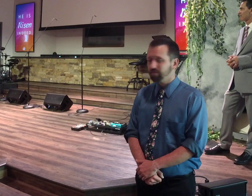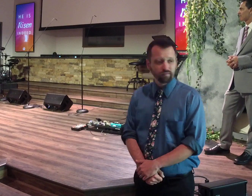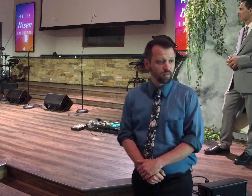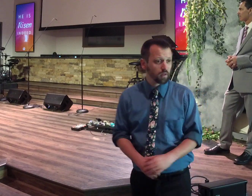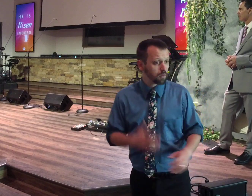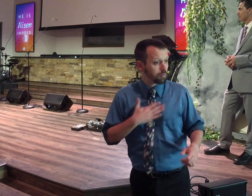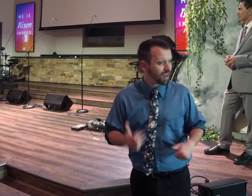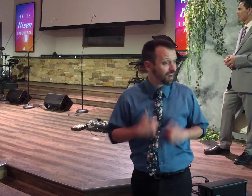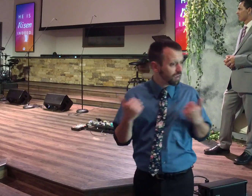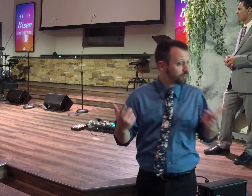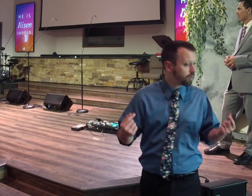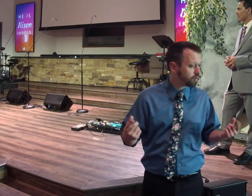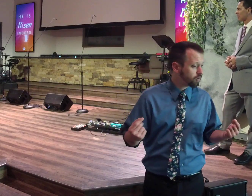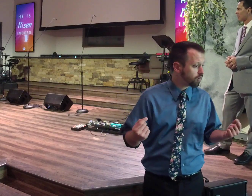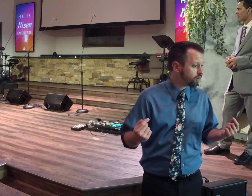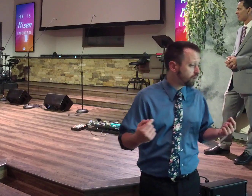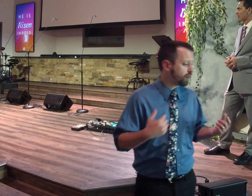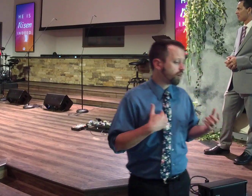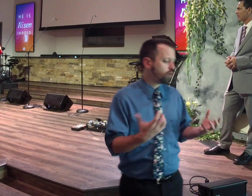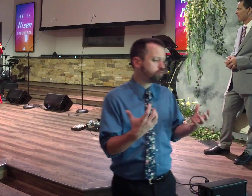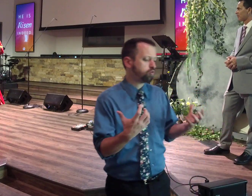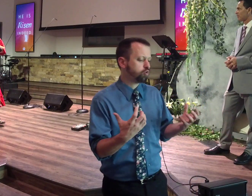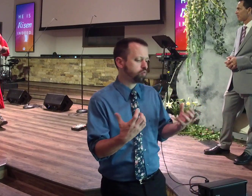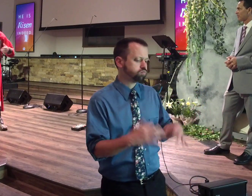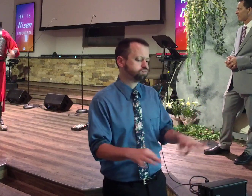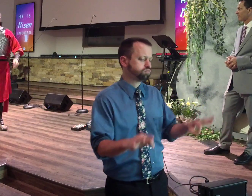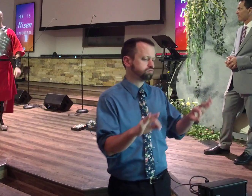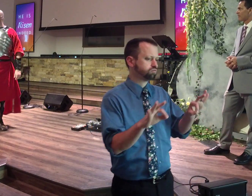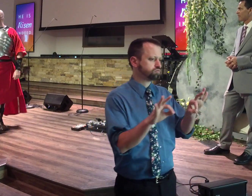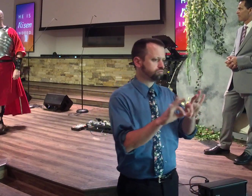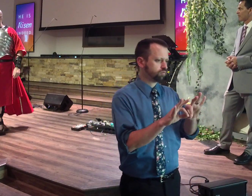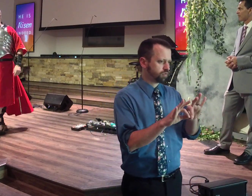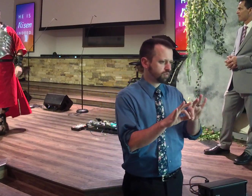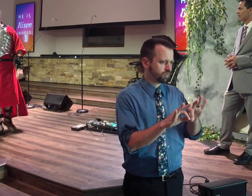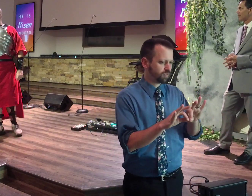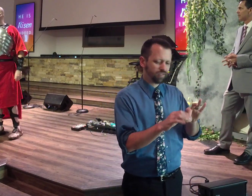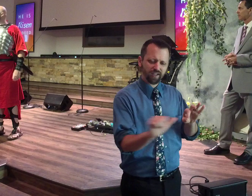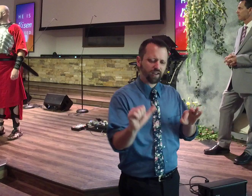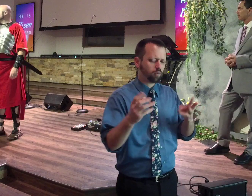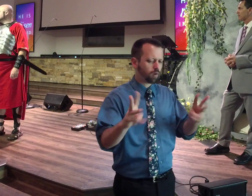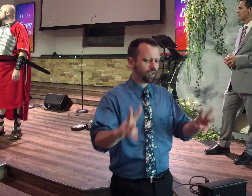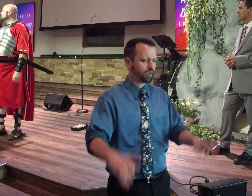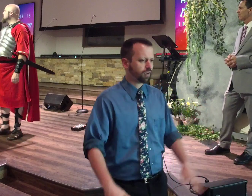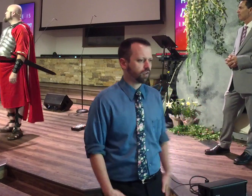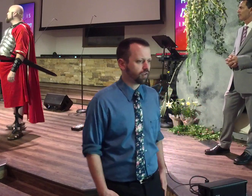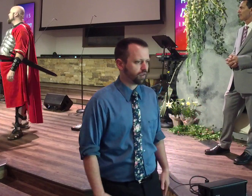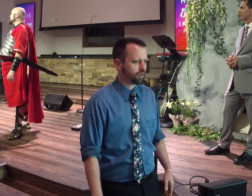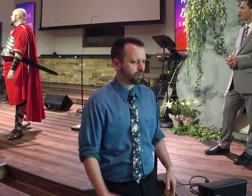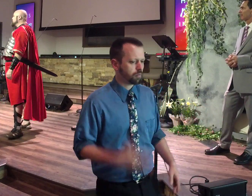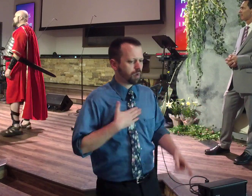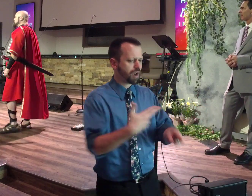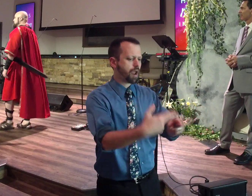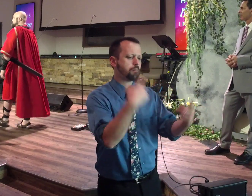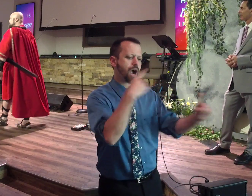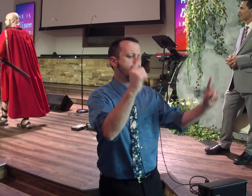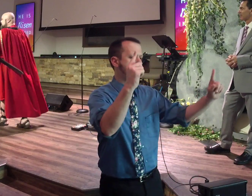Much of my life has been spent in an attempt to be significant somehow, to make a name for